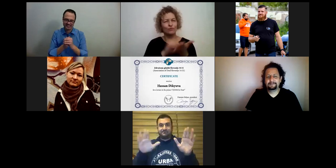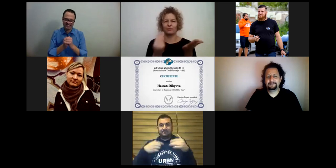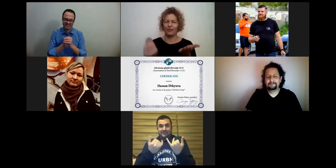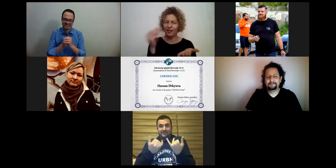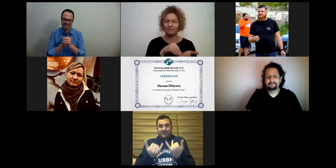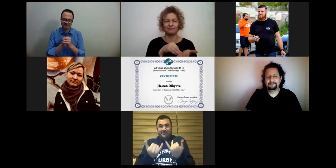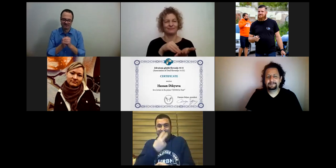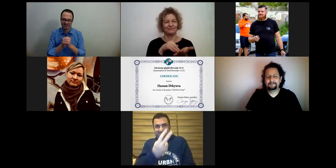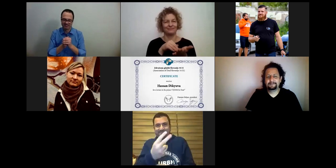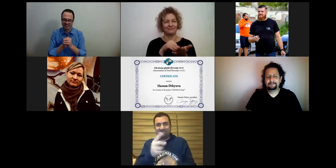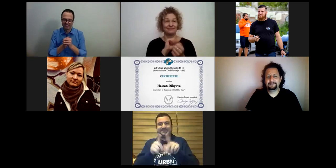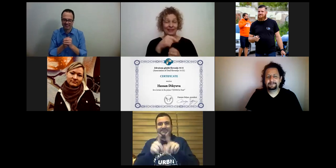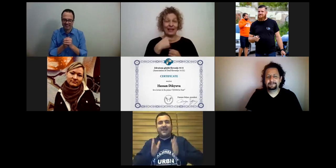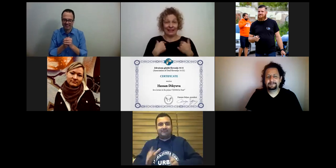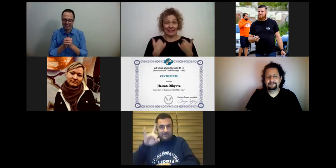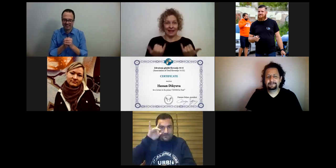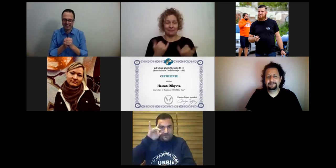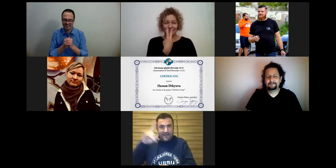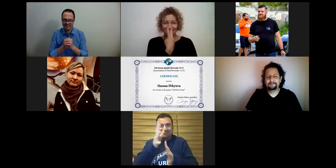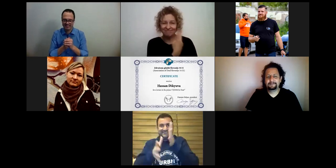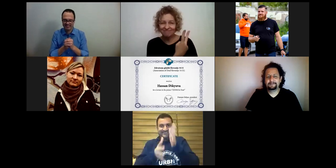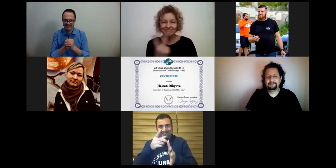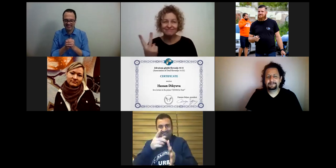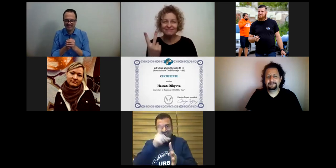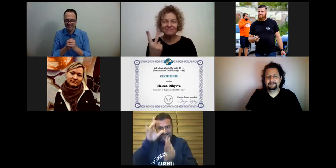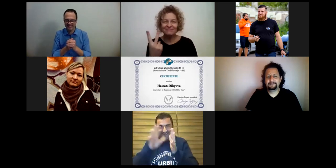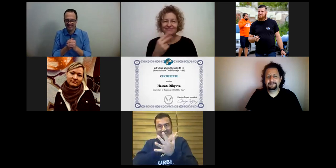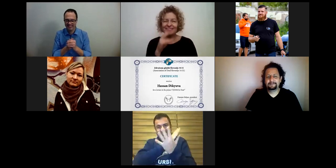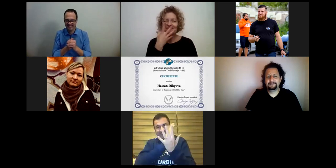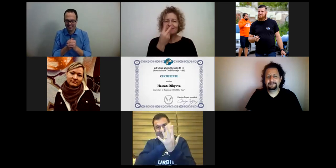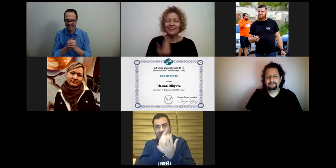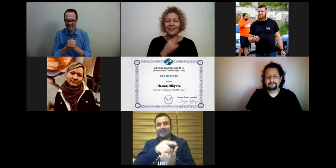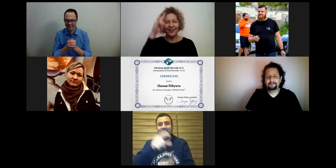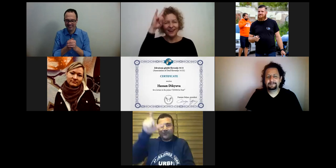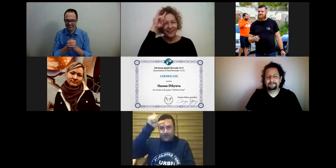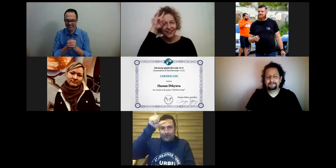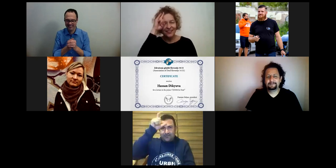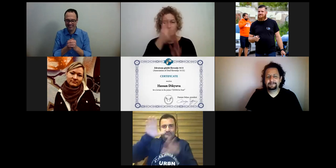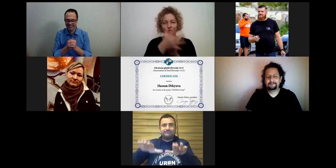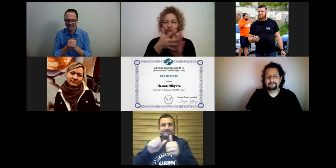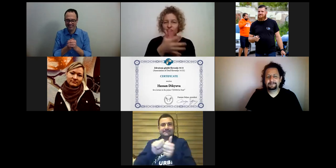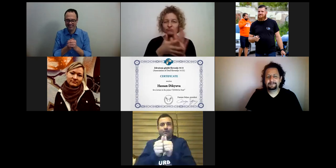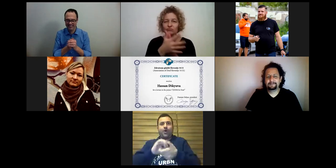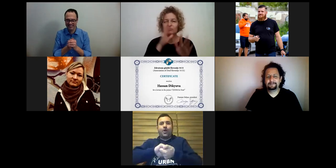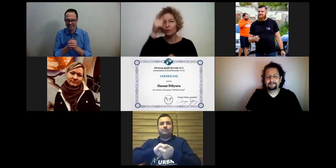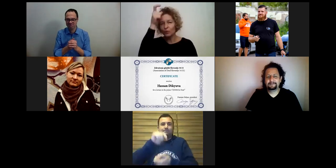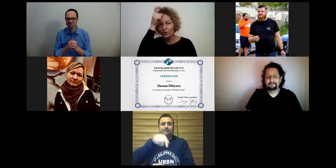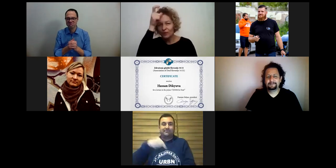can organize this again. It was so great to see Miha's